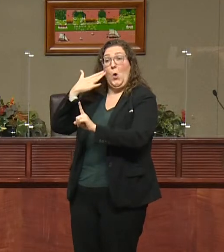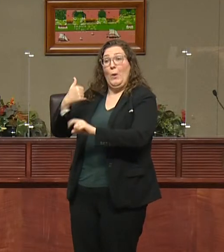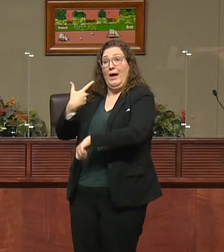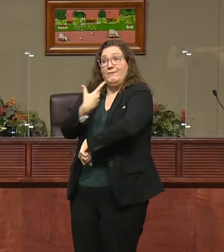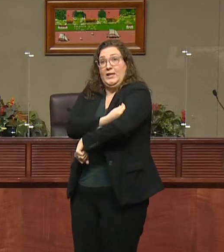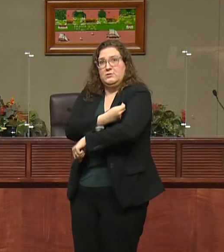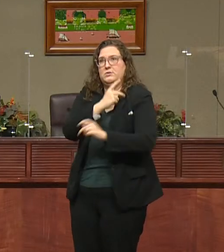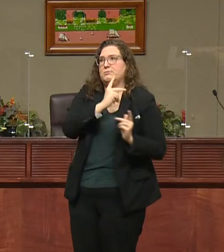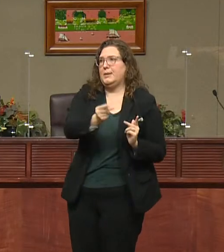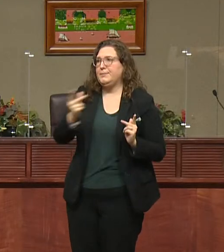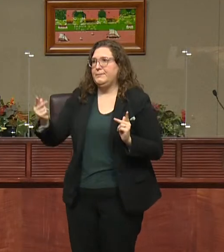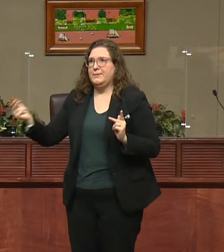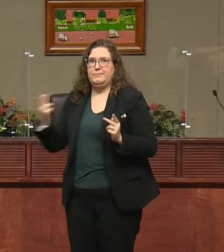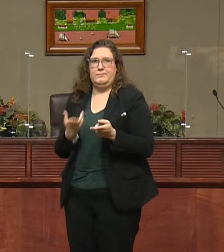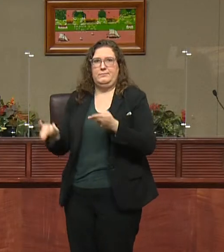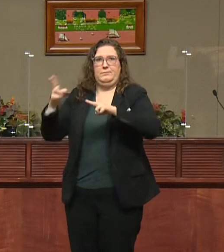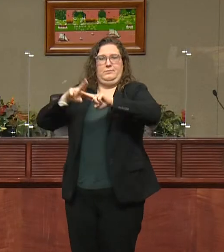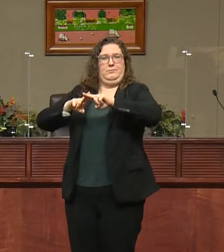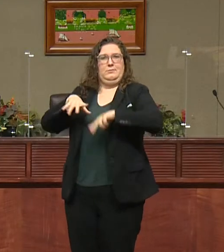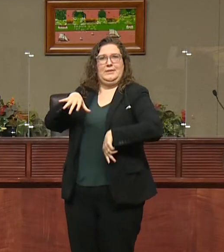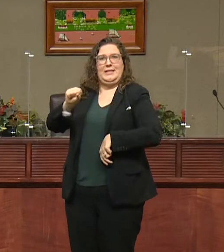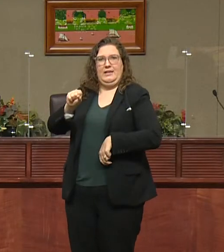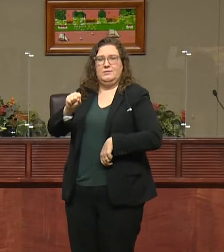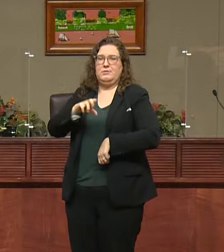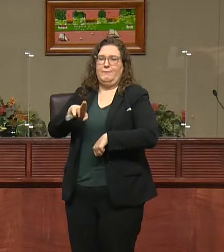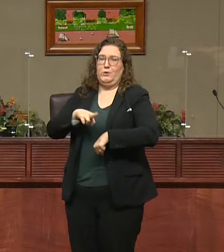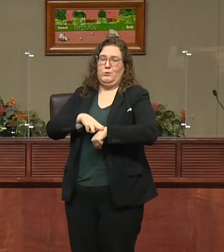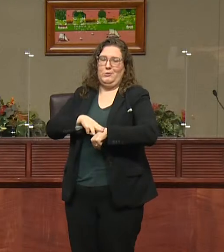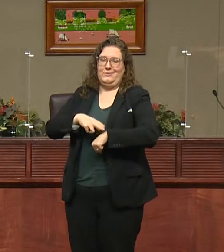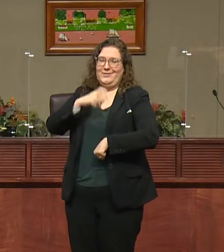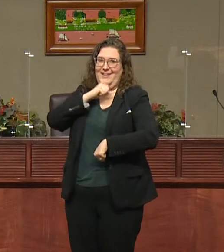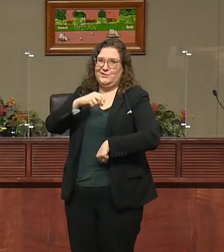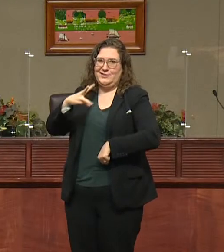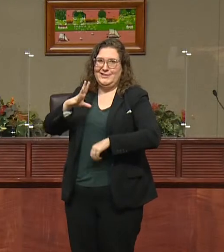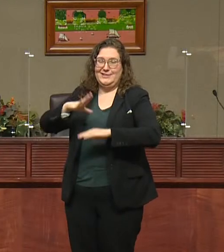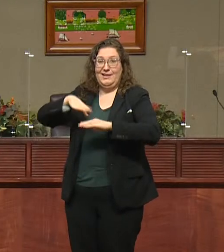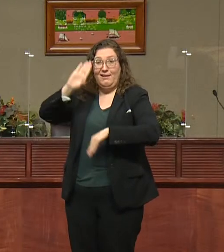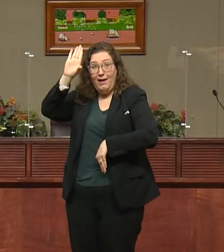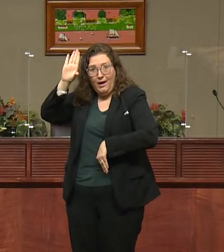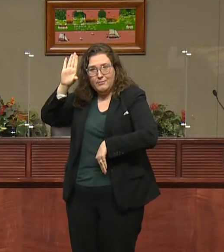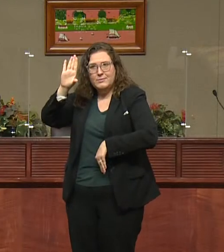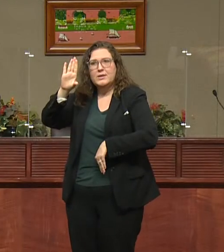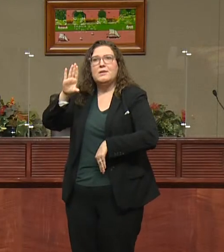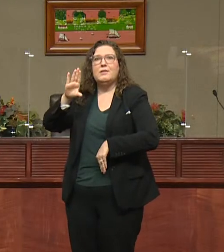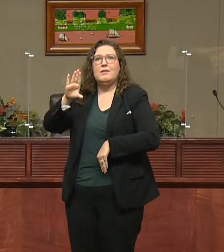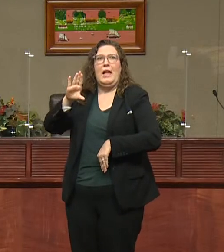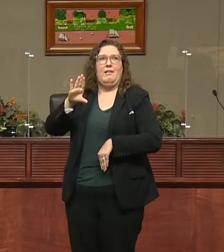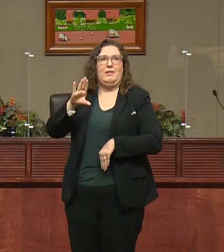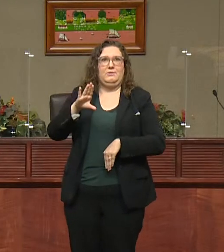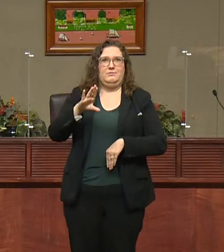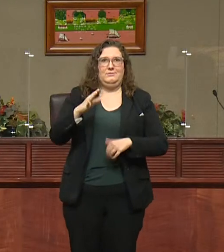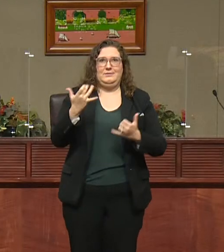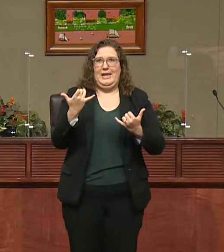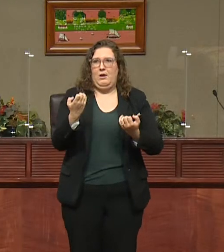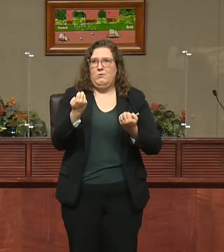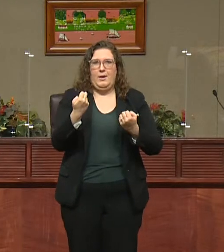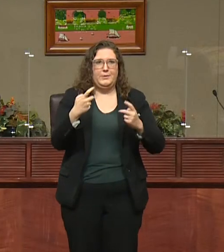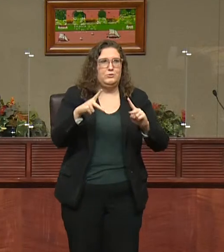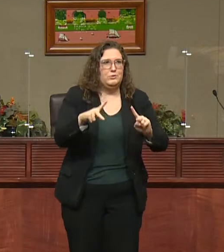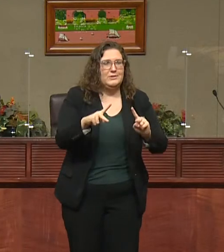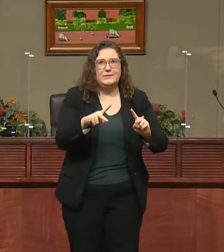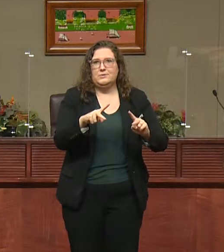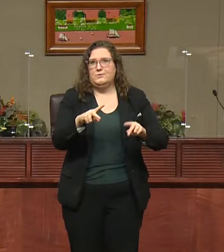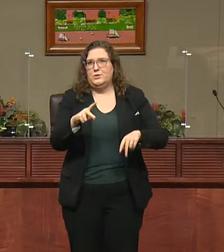vaccinations available to everyone 16 and up, with opportunities going into our communities for the underserved populations